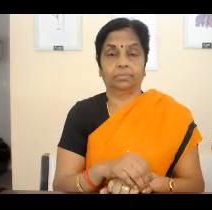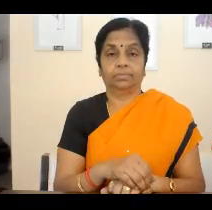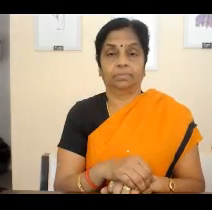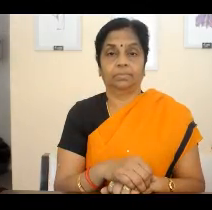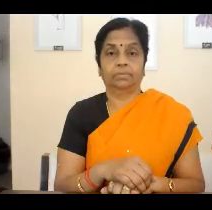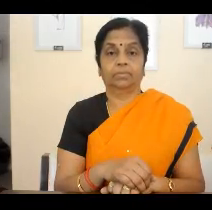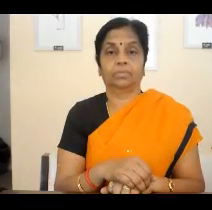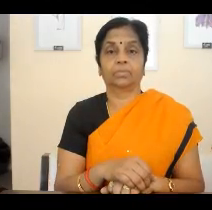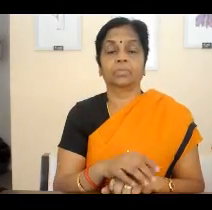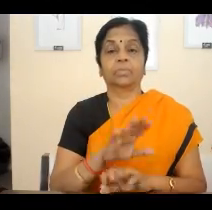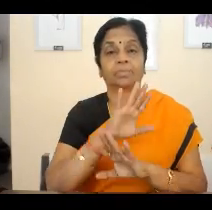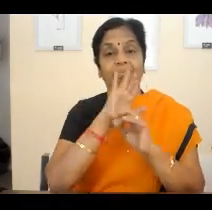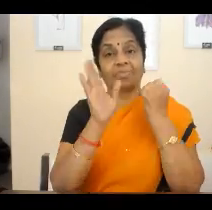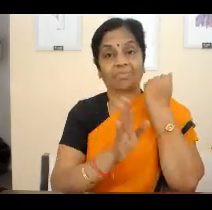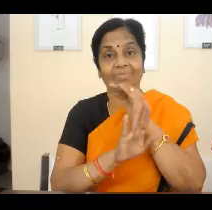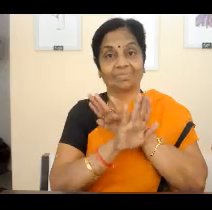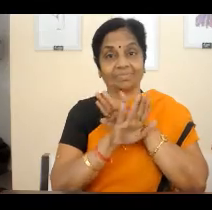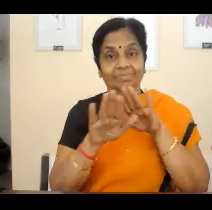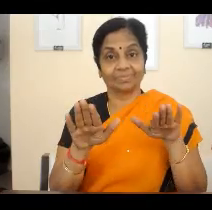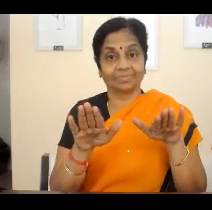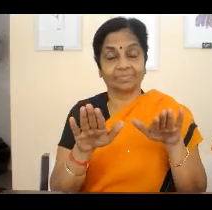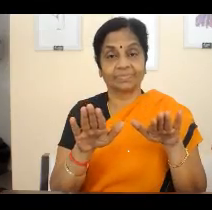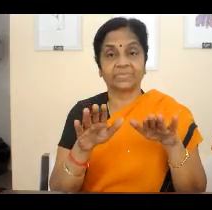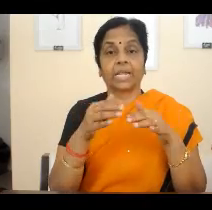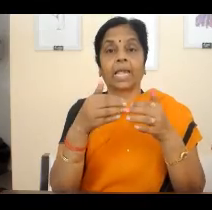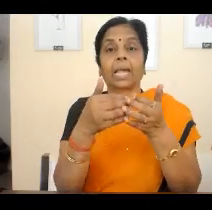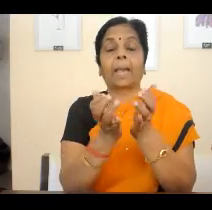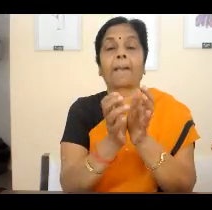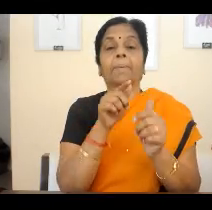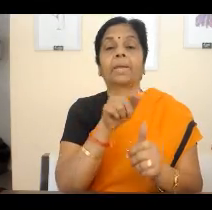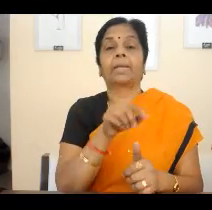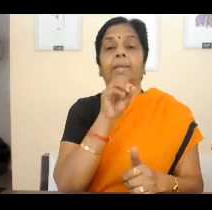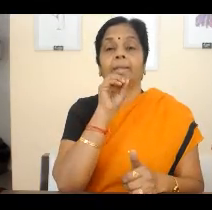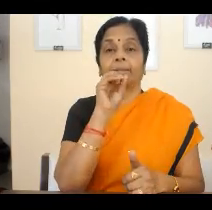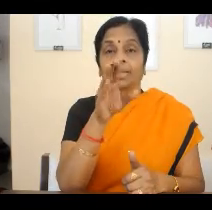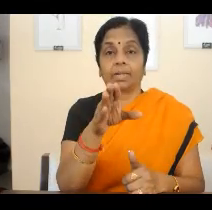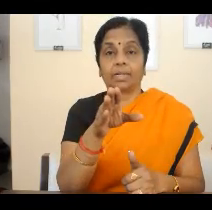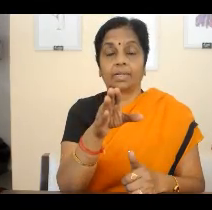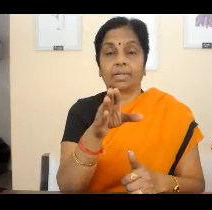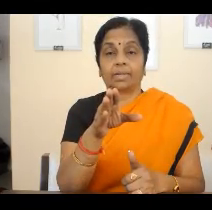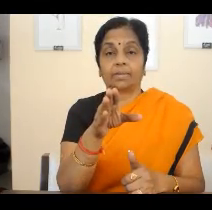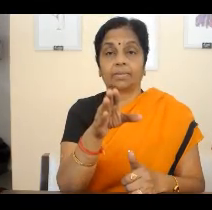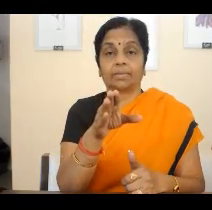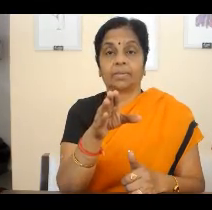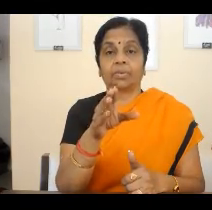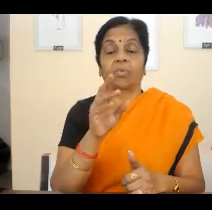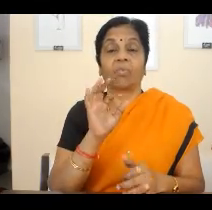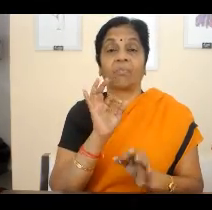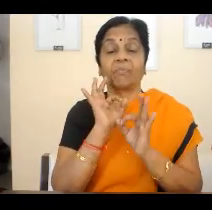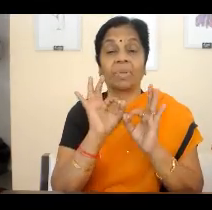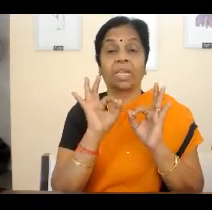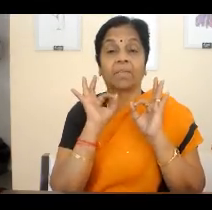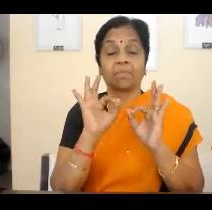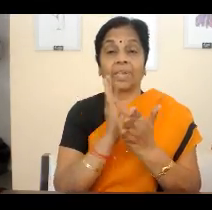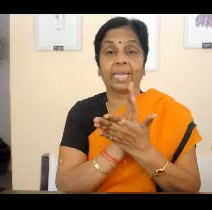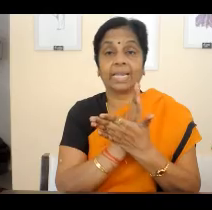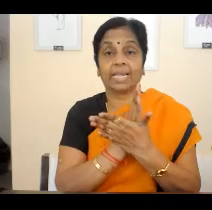To conclude, the committee is very, very